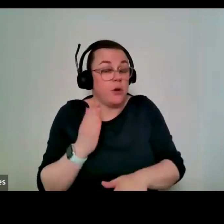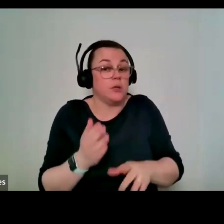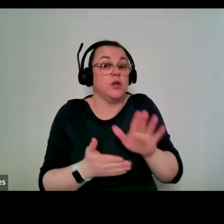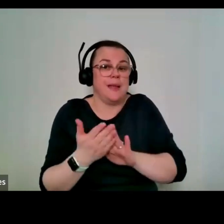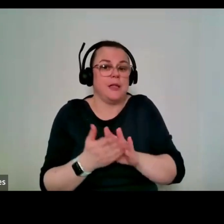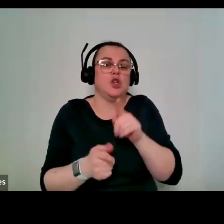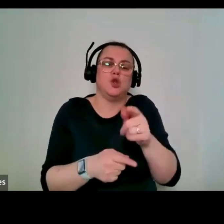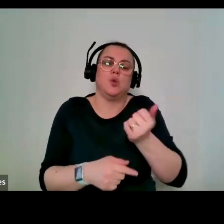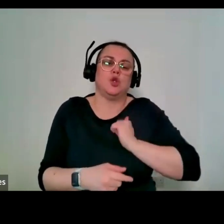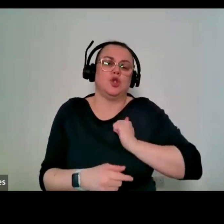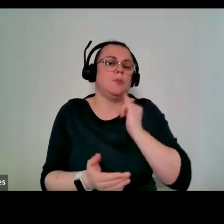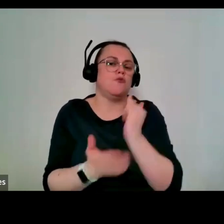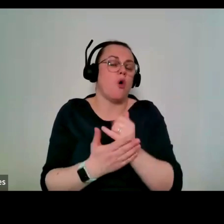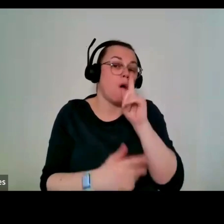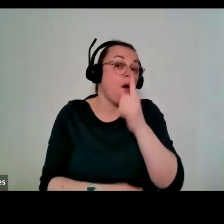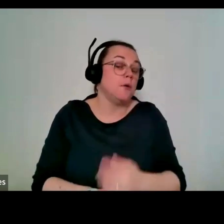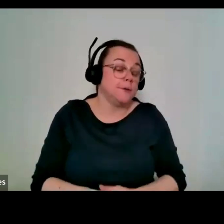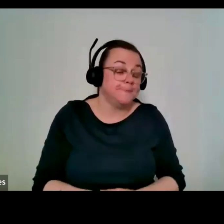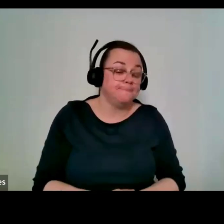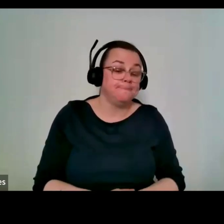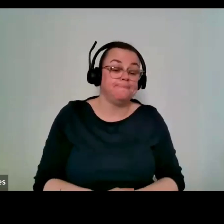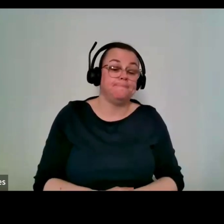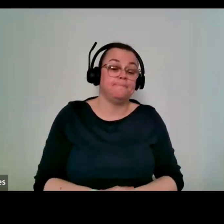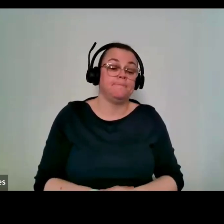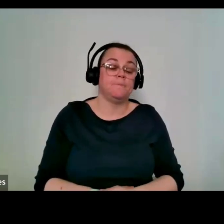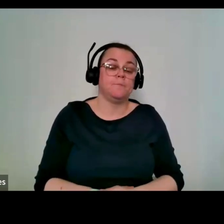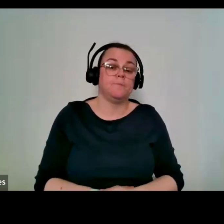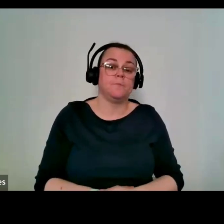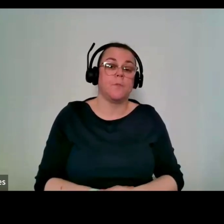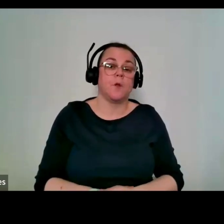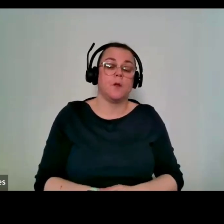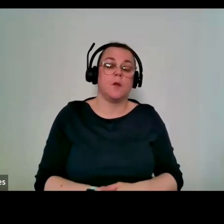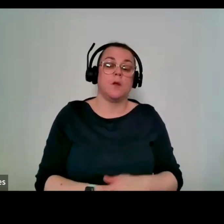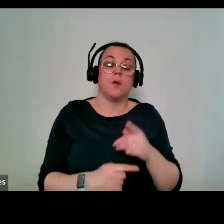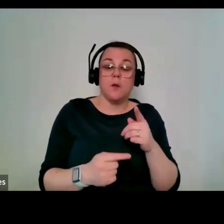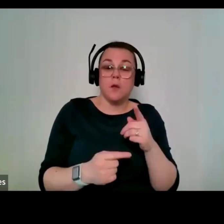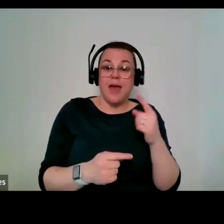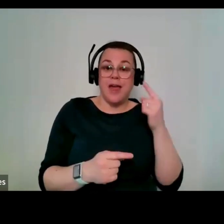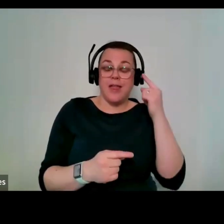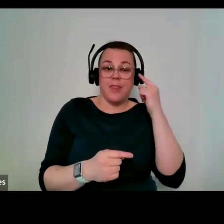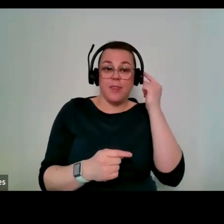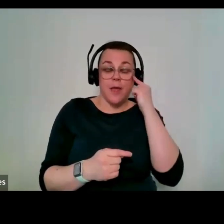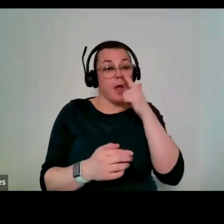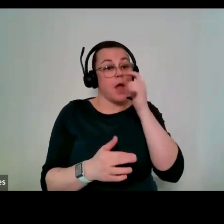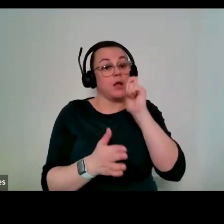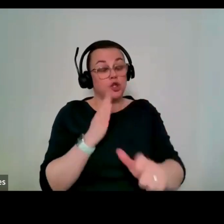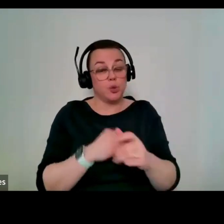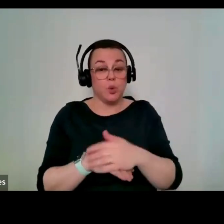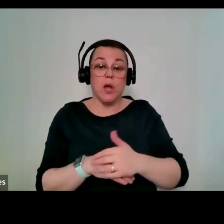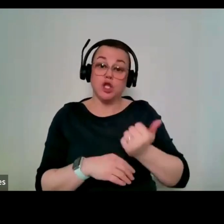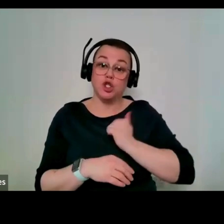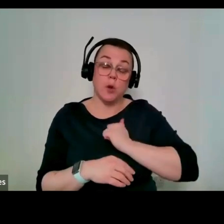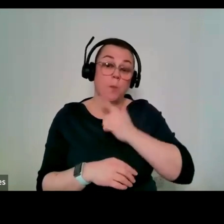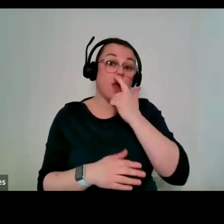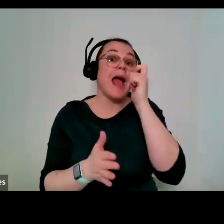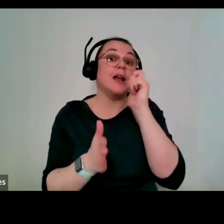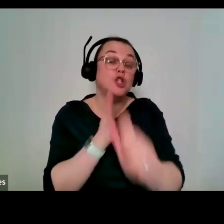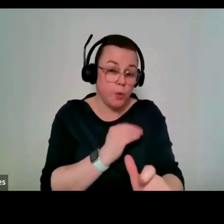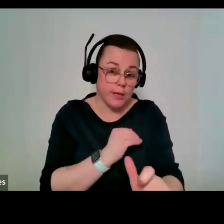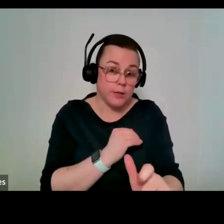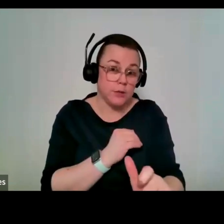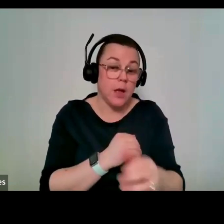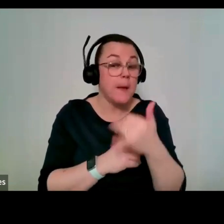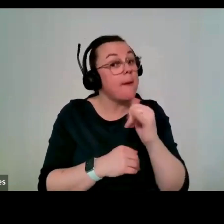assumption. Remove your low expectation around what we can do. Always assume that we can and maybe we